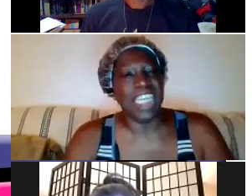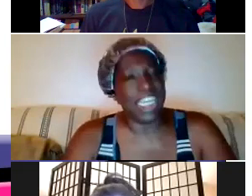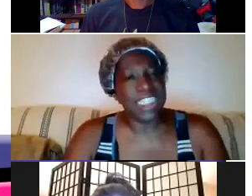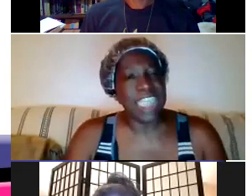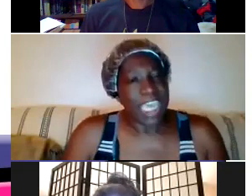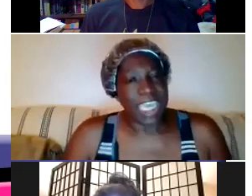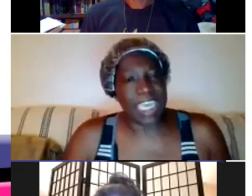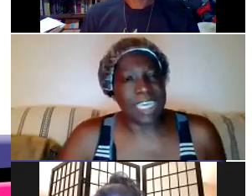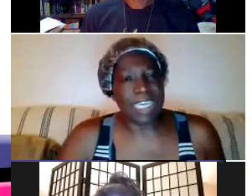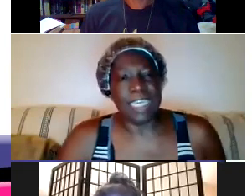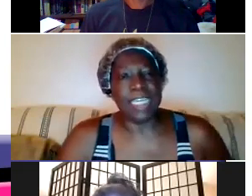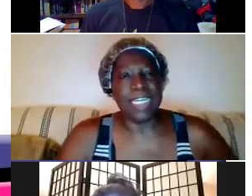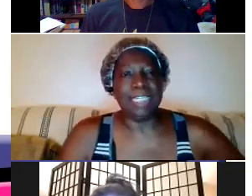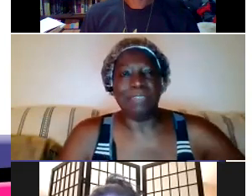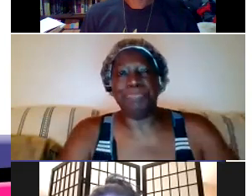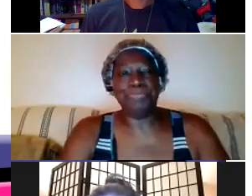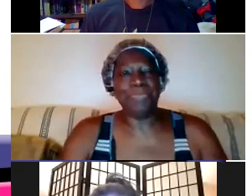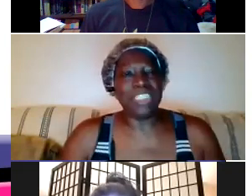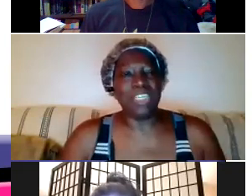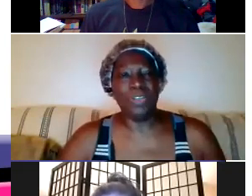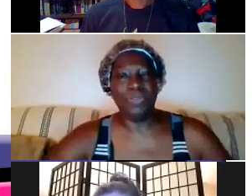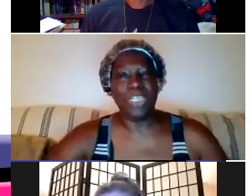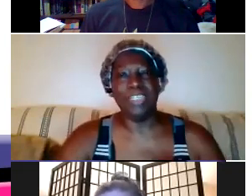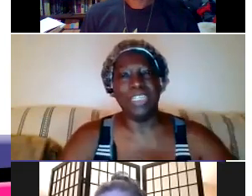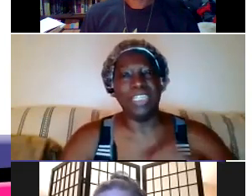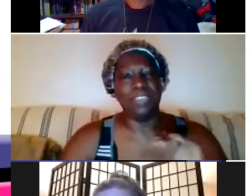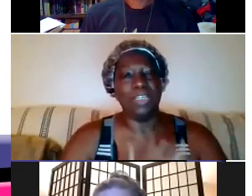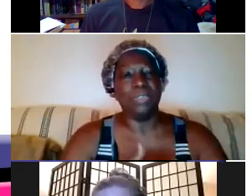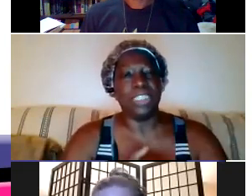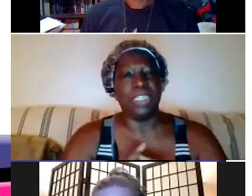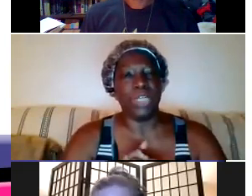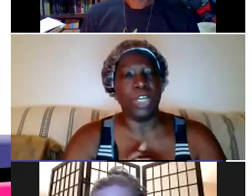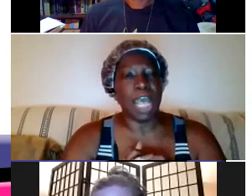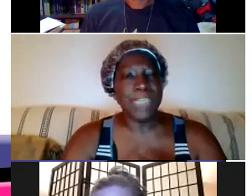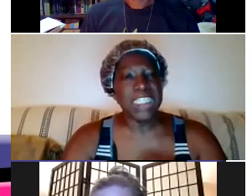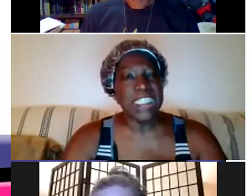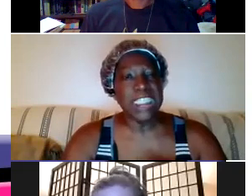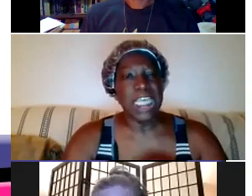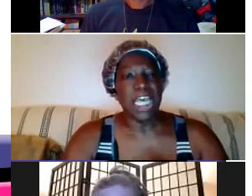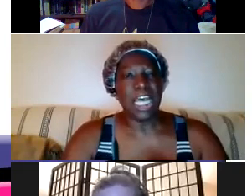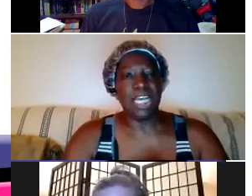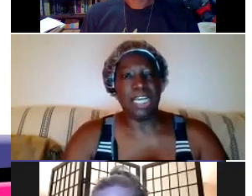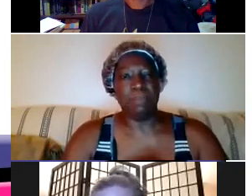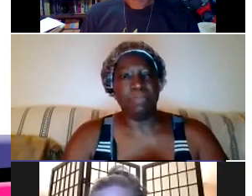to these. And so we're gonna get started with the word opposites.